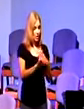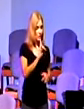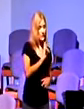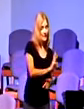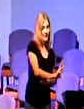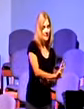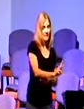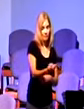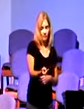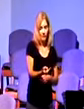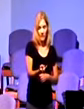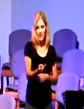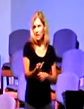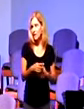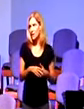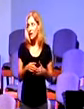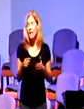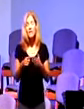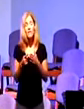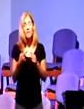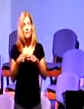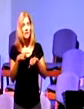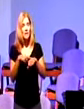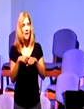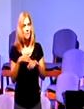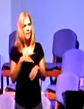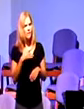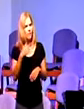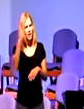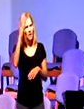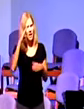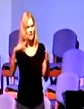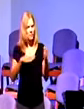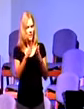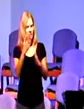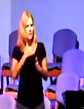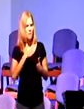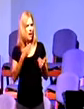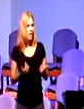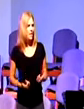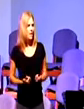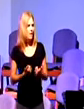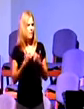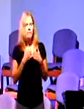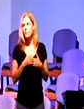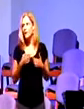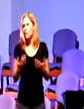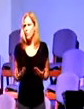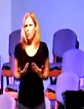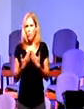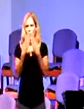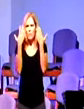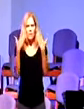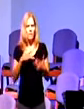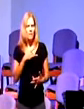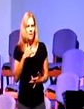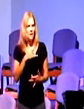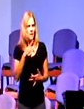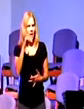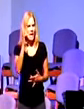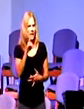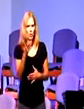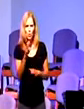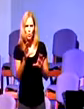6. And this was the first time that I felt God's presence in my life. I had this overwhelming feeling that I had to